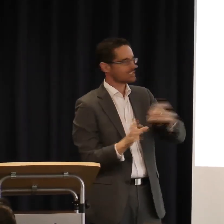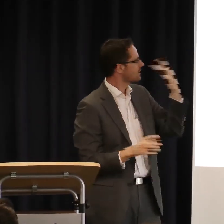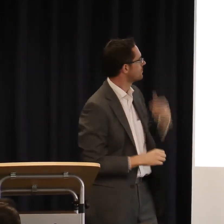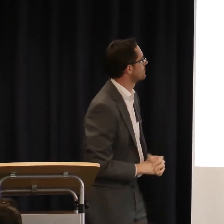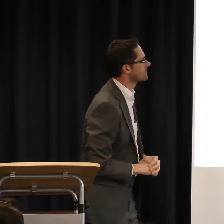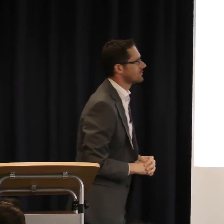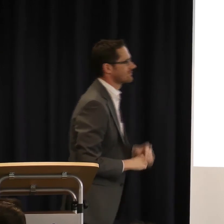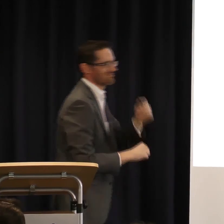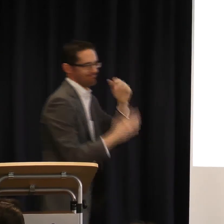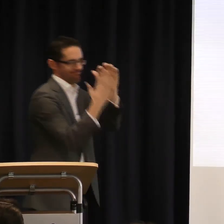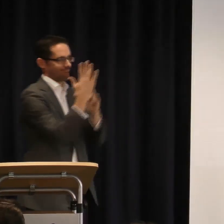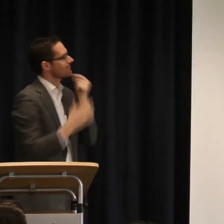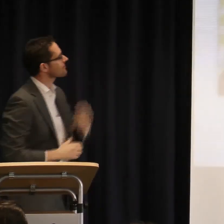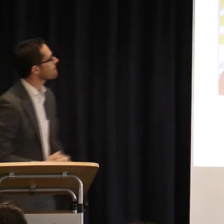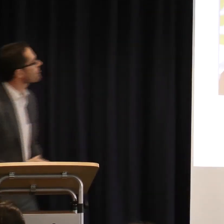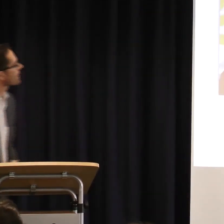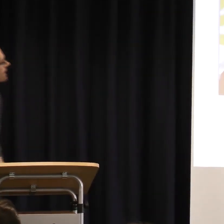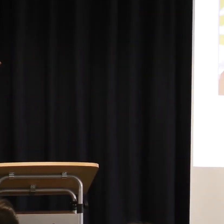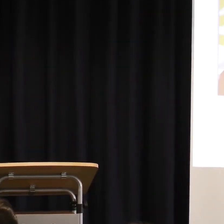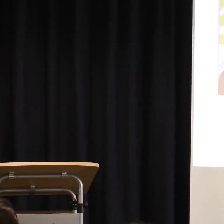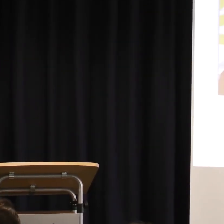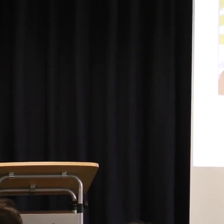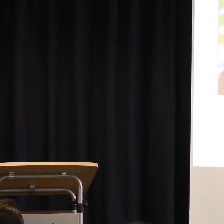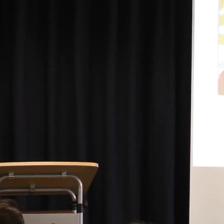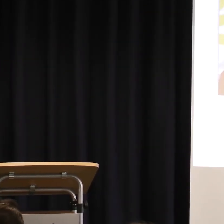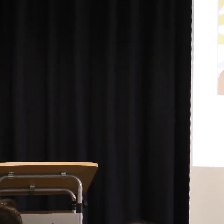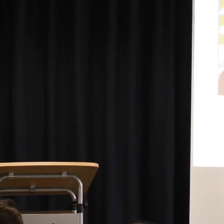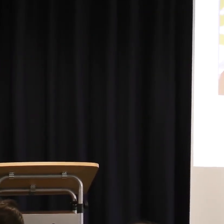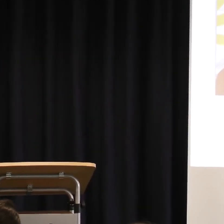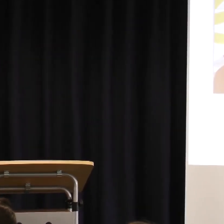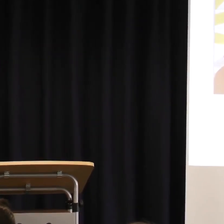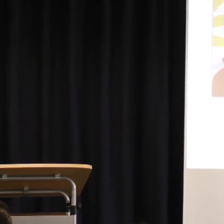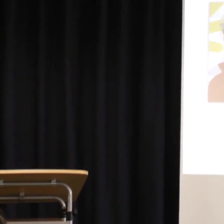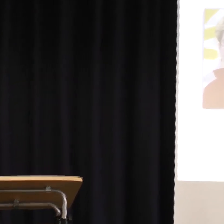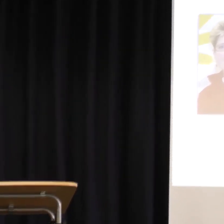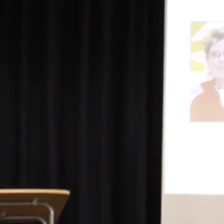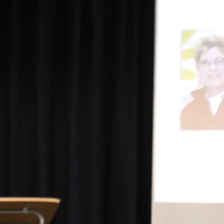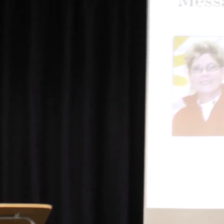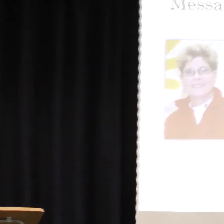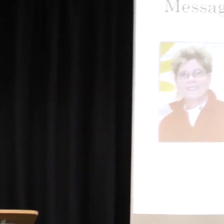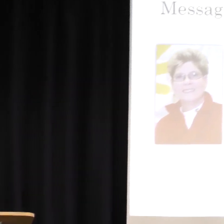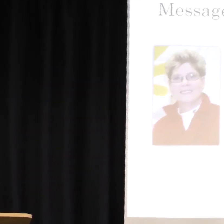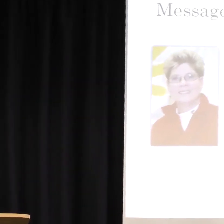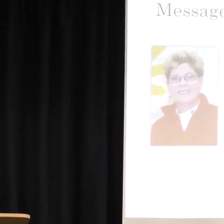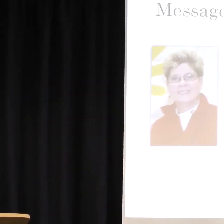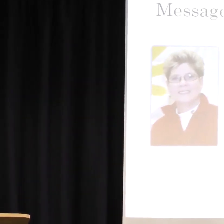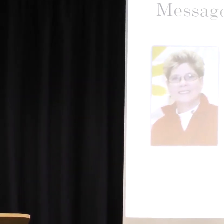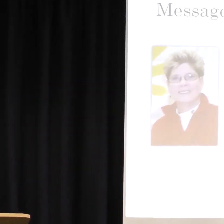Deaf, but was unable to present this, so sent an email. I'll just give you a chance to read it